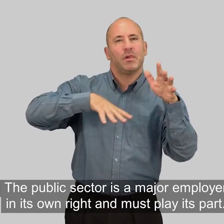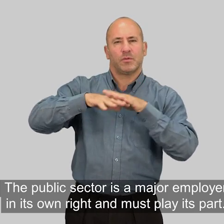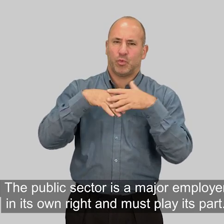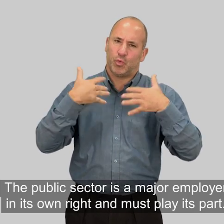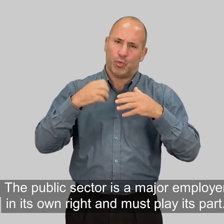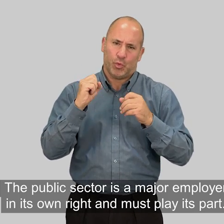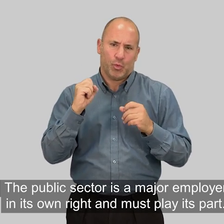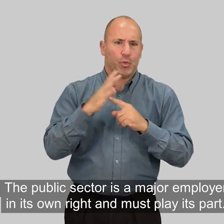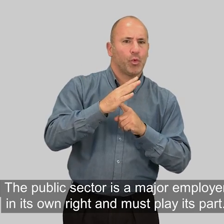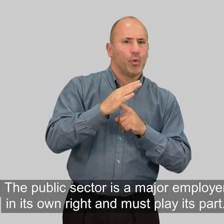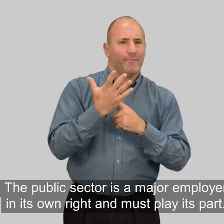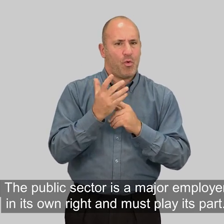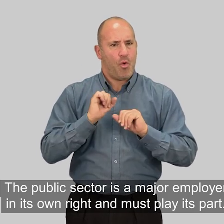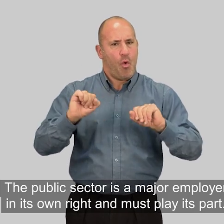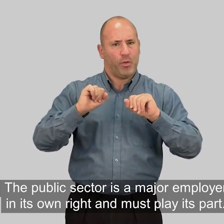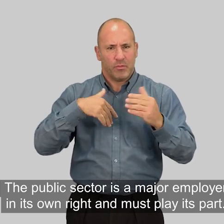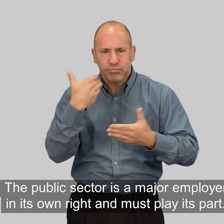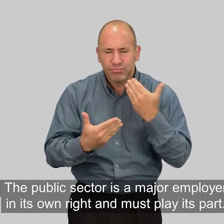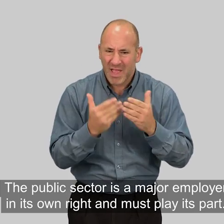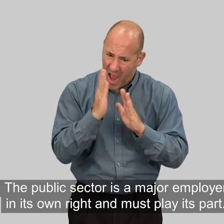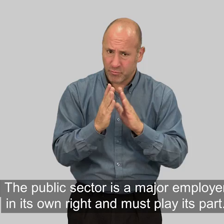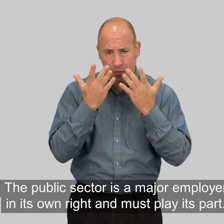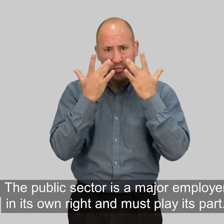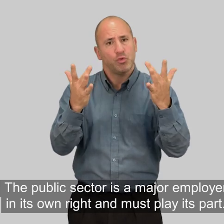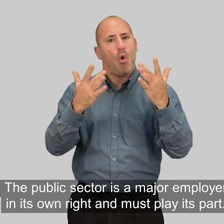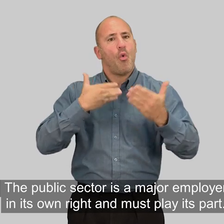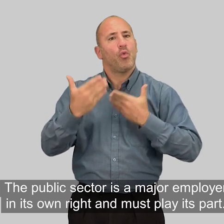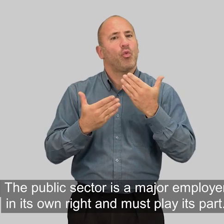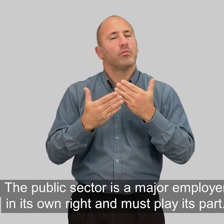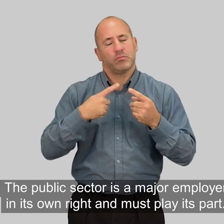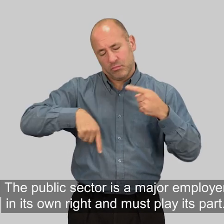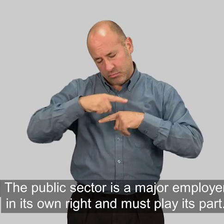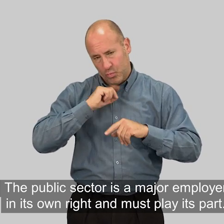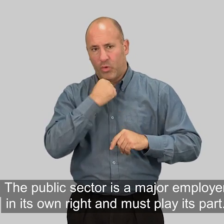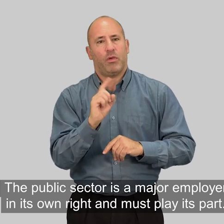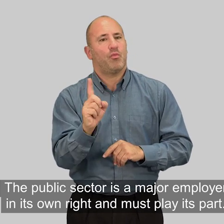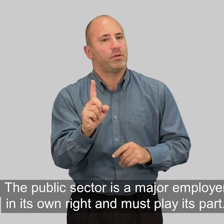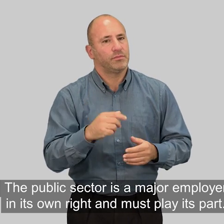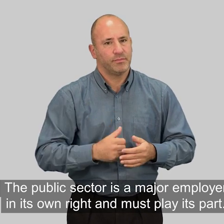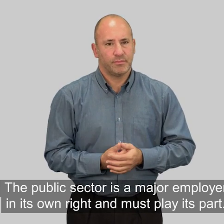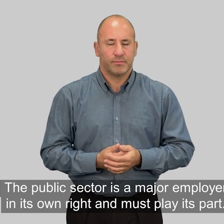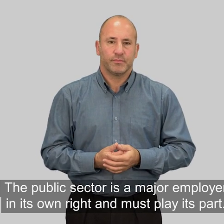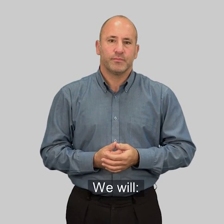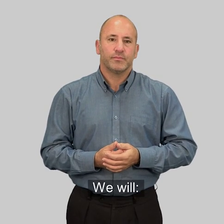The public sector is a major employer in its own right and must play its part. We will